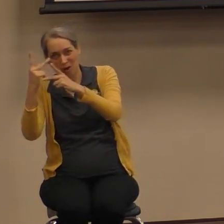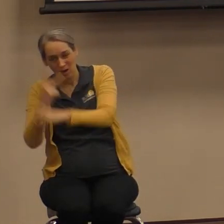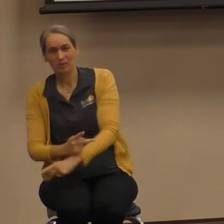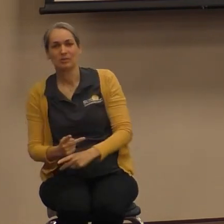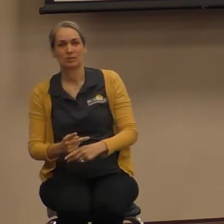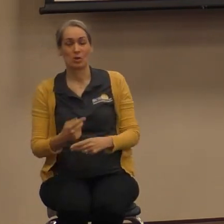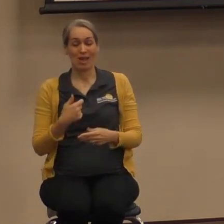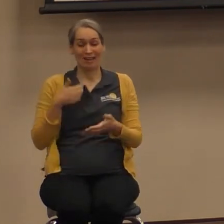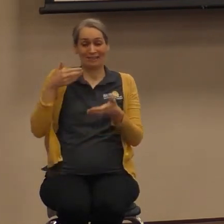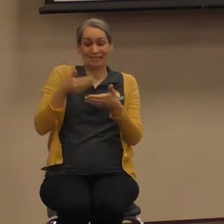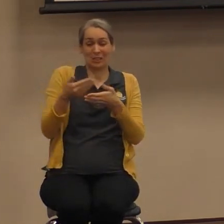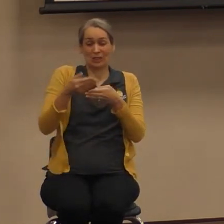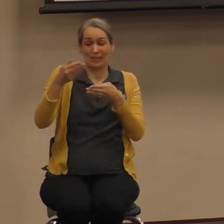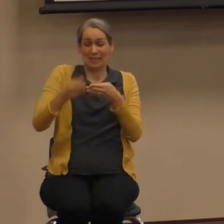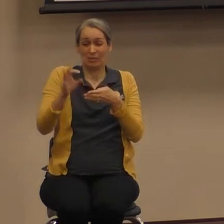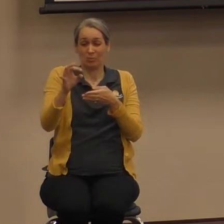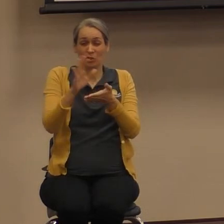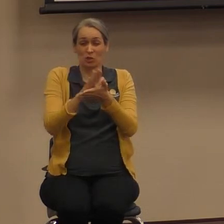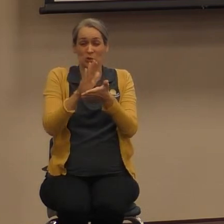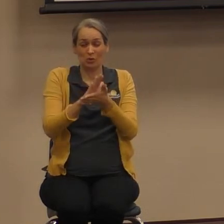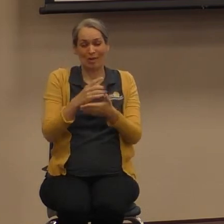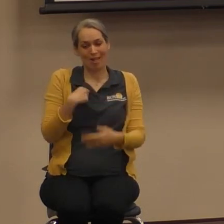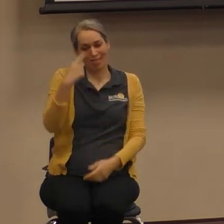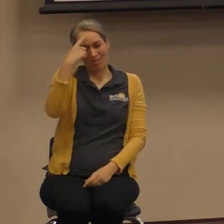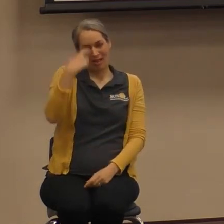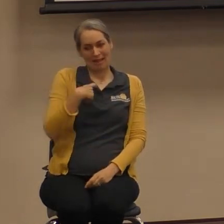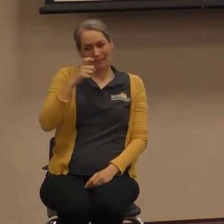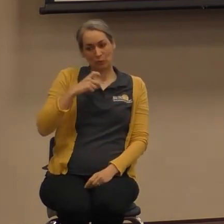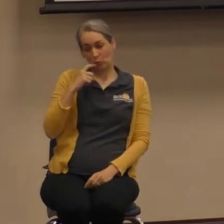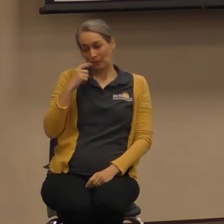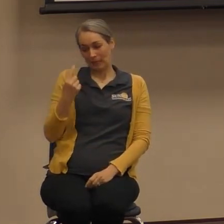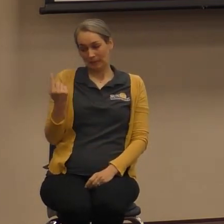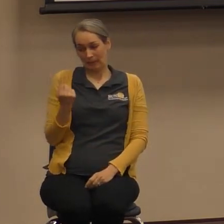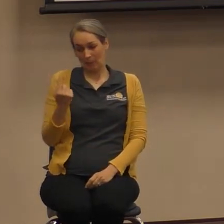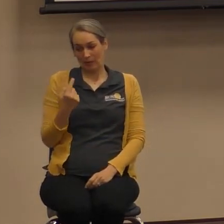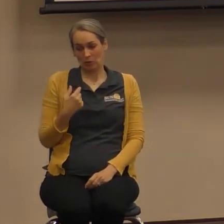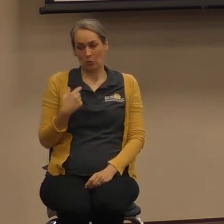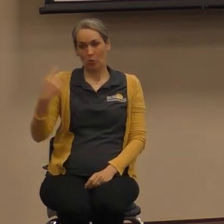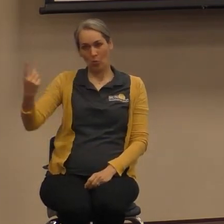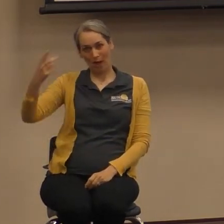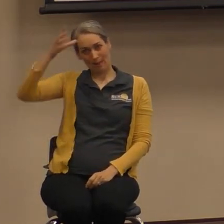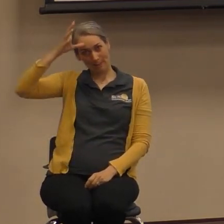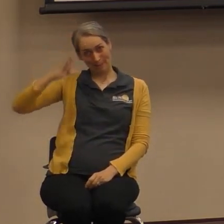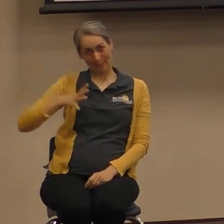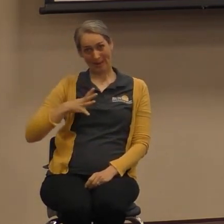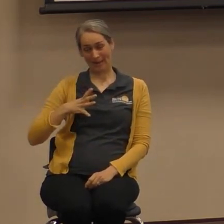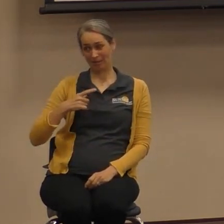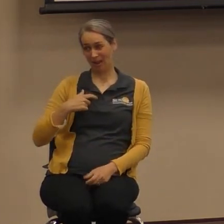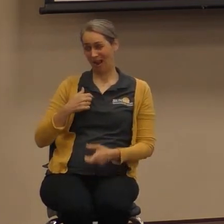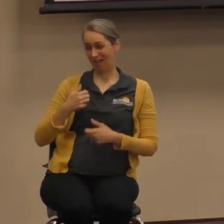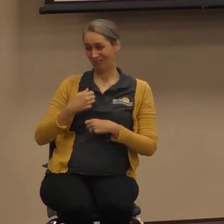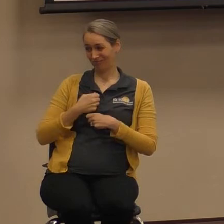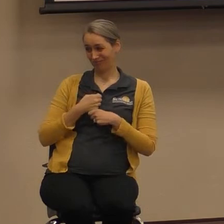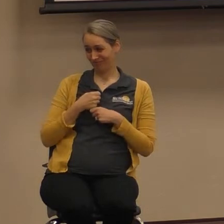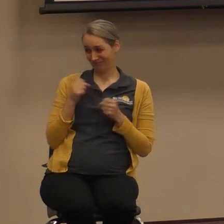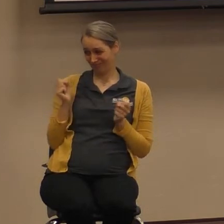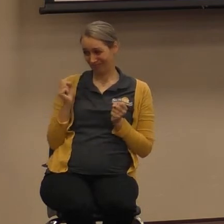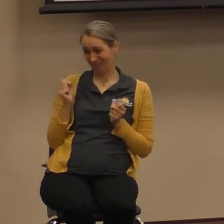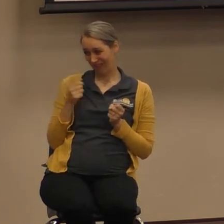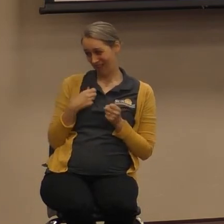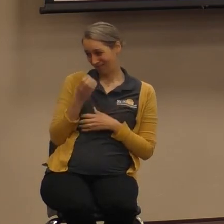tell somebody. And I opened up to a guy who, I don't know if anybody knows Chris Croats, opened up to Chris Croats,